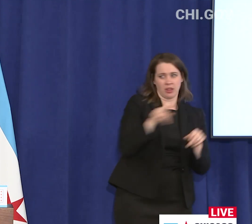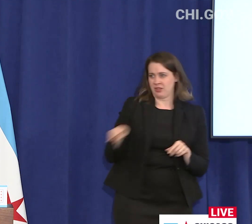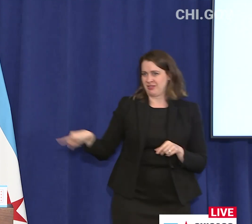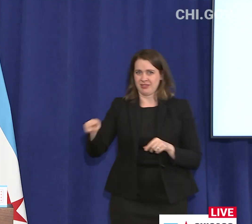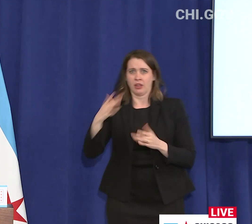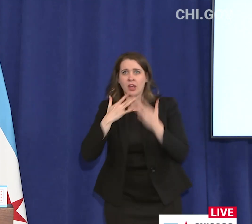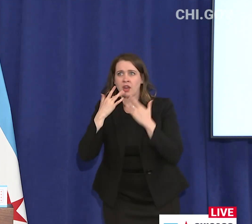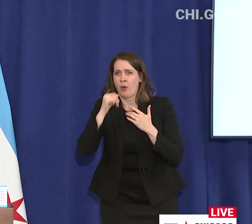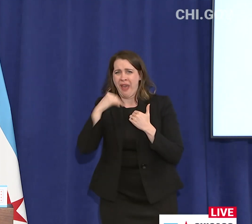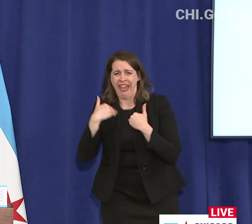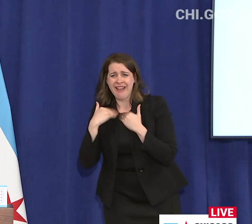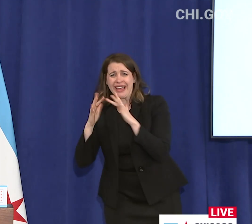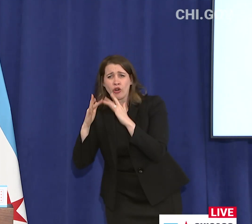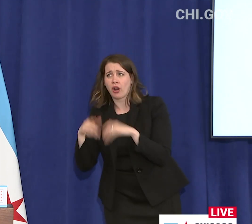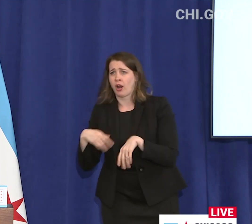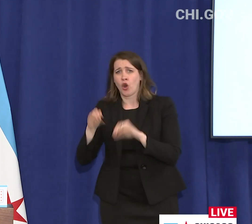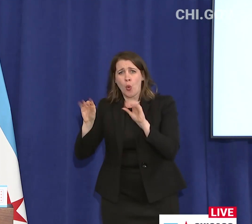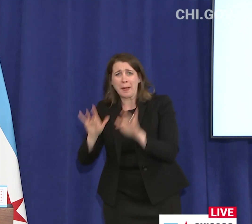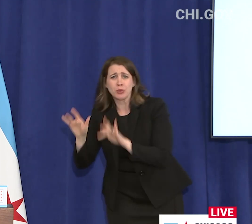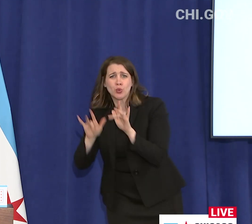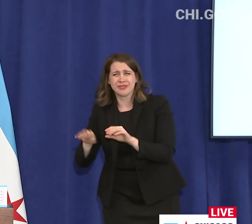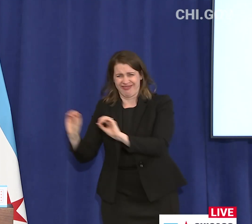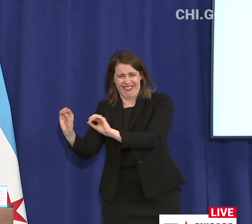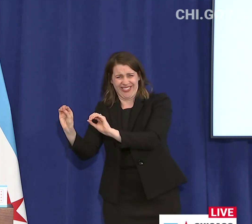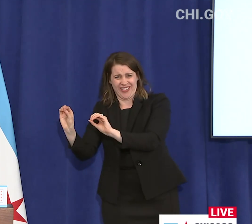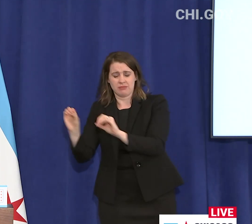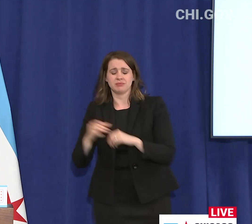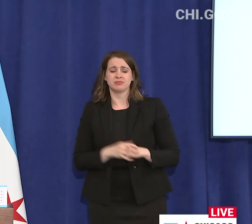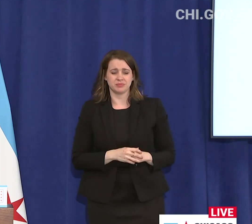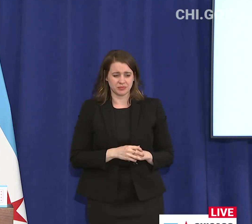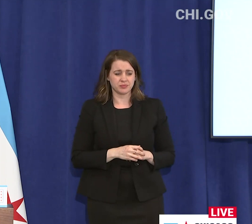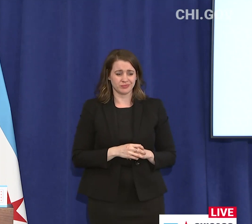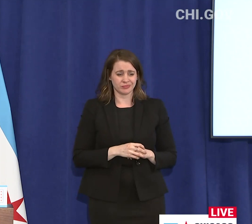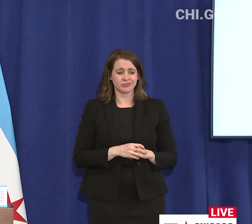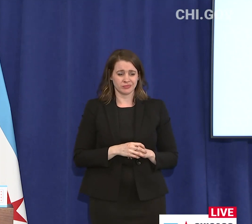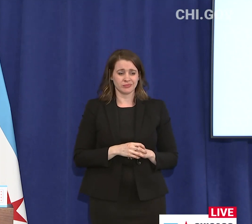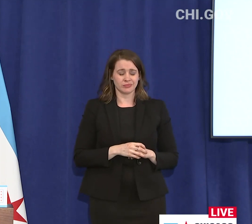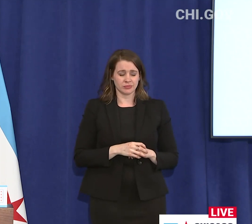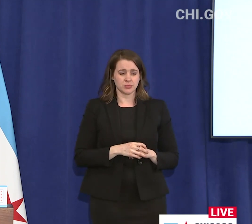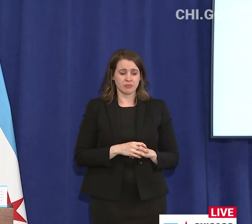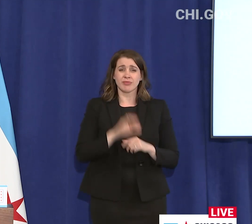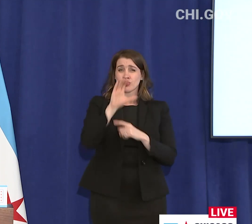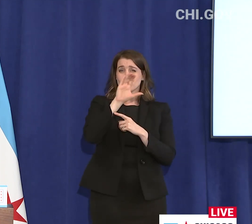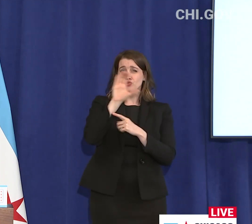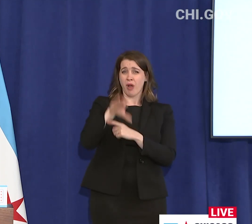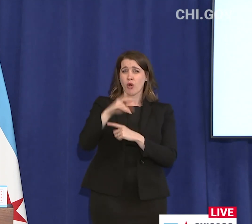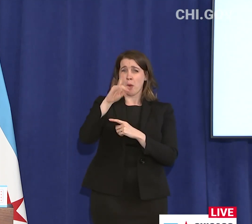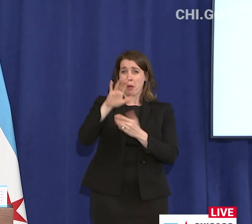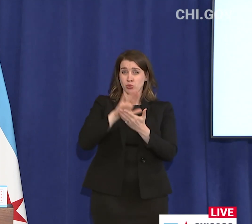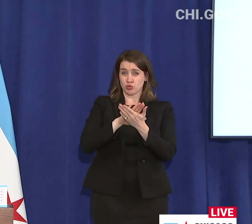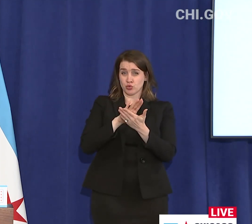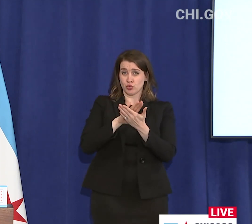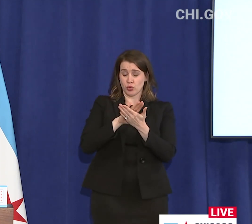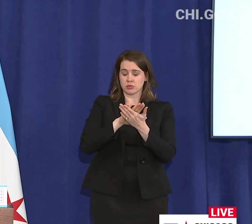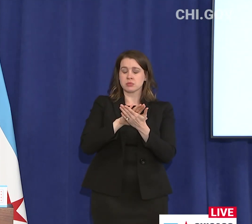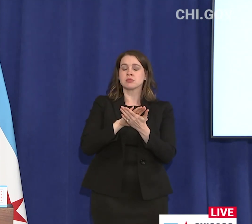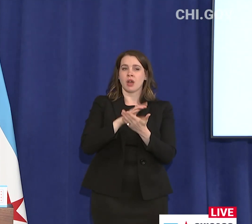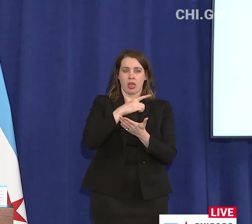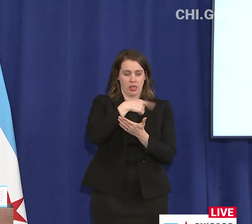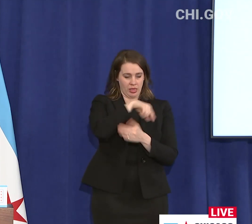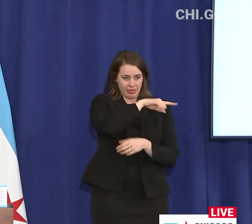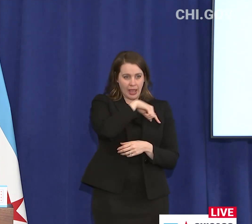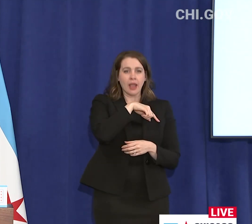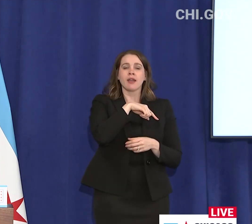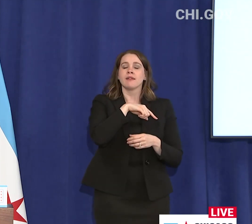to Wi-Fi or the internet. CPS has pushed out literally hundreds of thousands, tens of